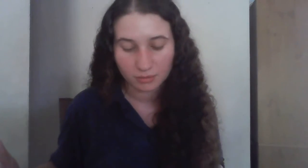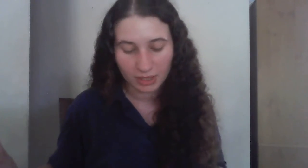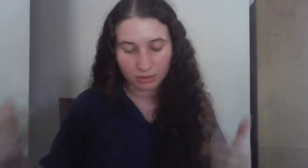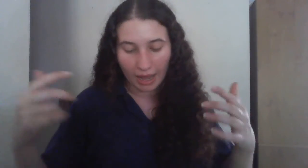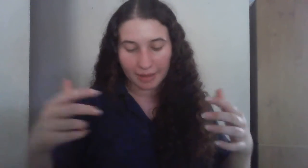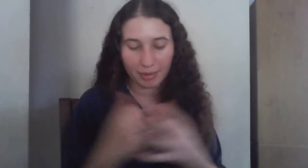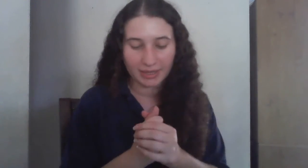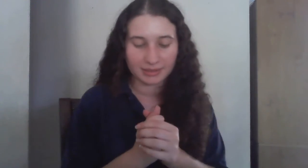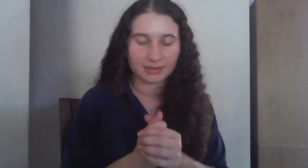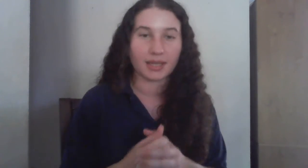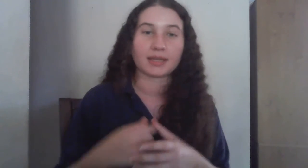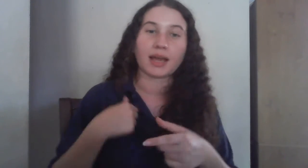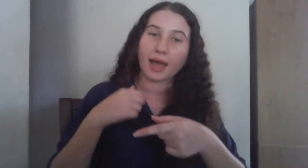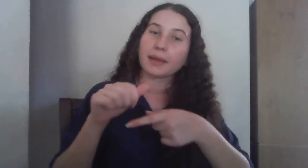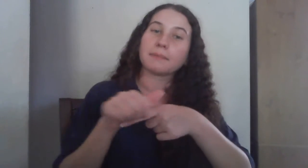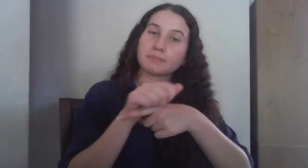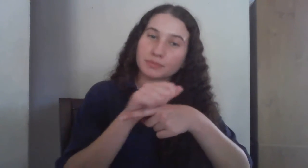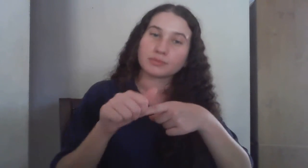Right? So I practice sign.